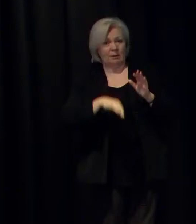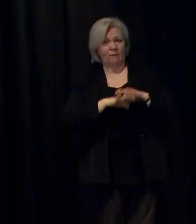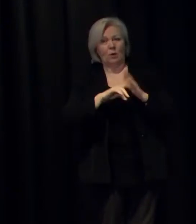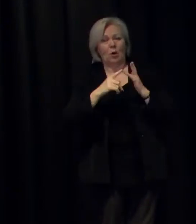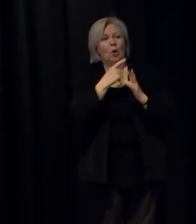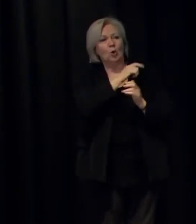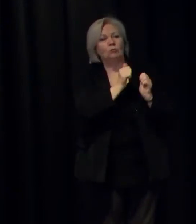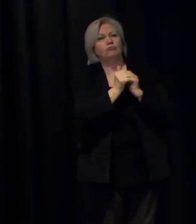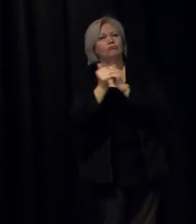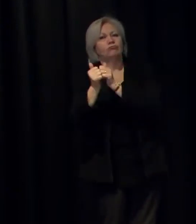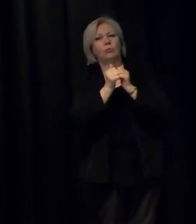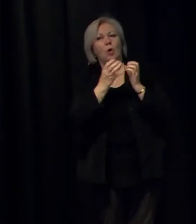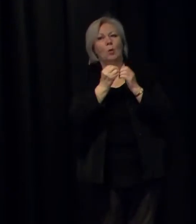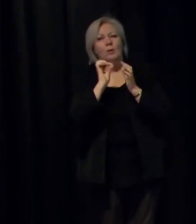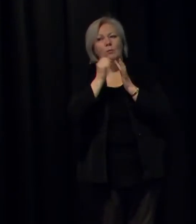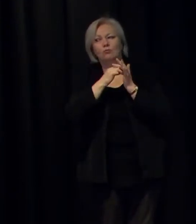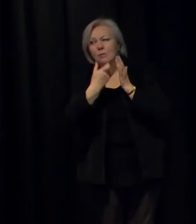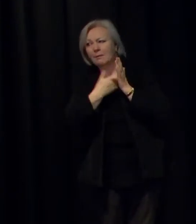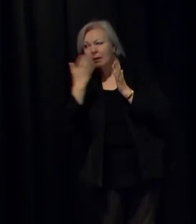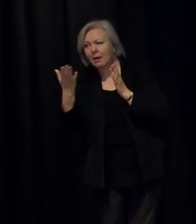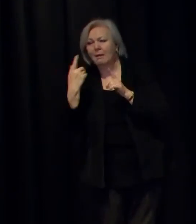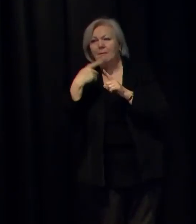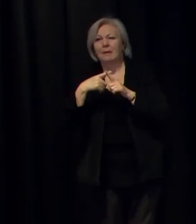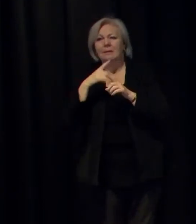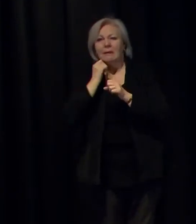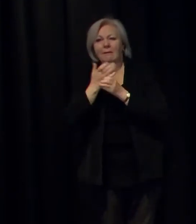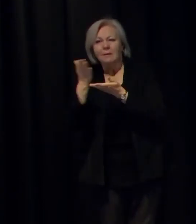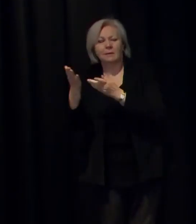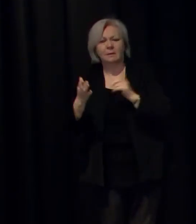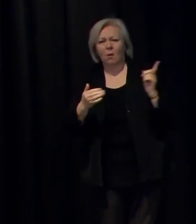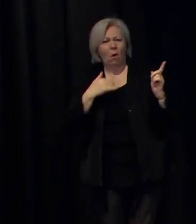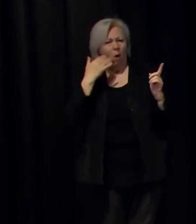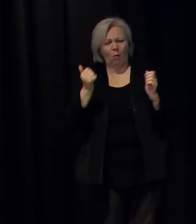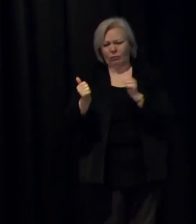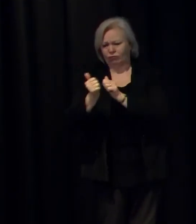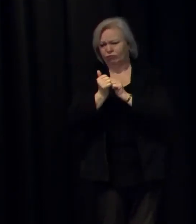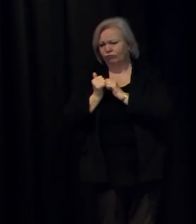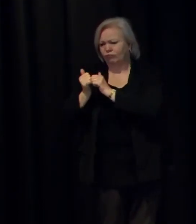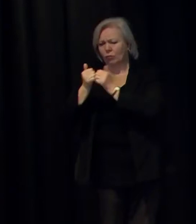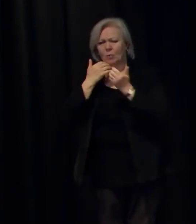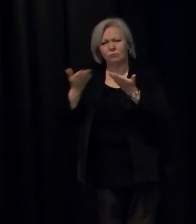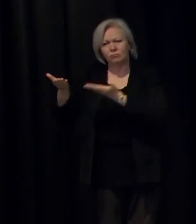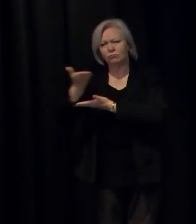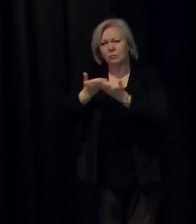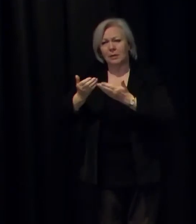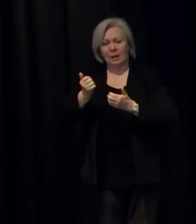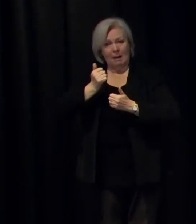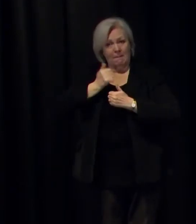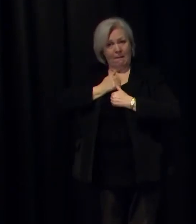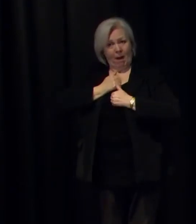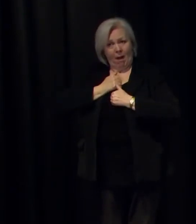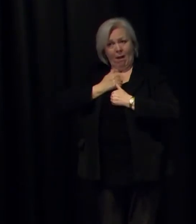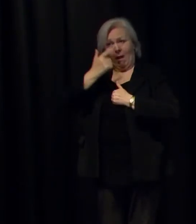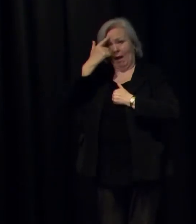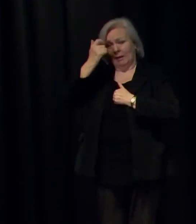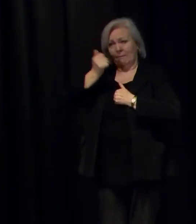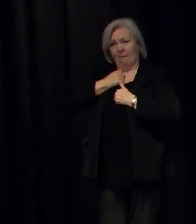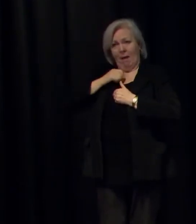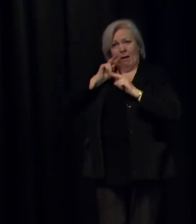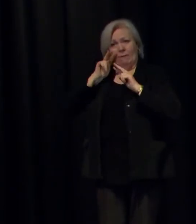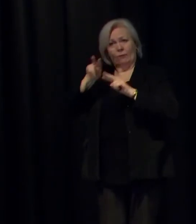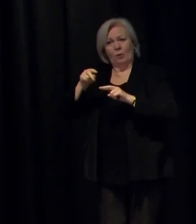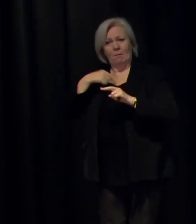made with the Premier and the Cabinet? They're always collaborative decisions in the sense that it's not just my view anyway. It's the